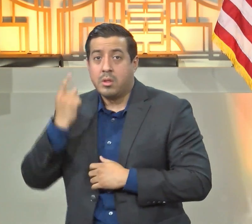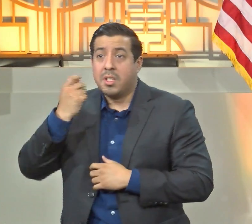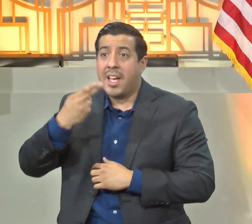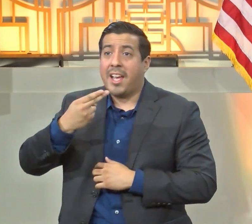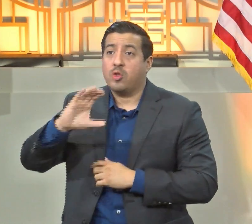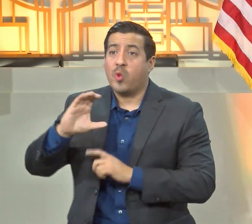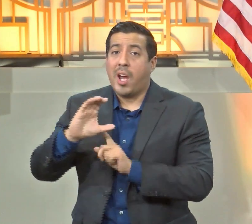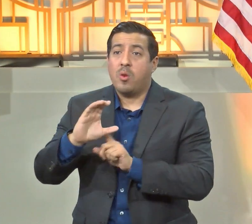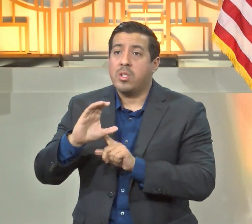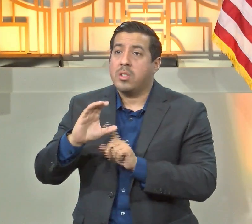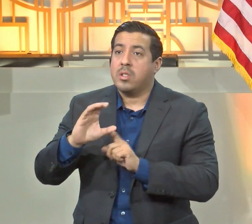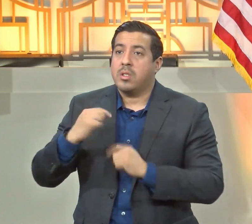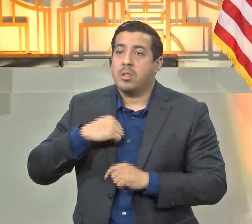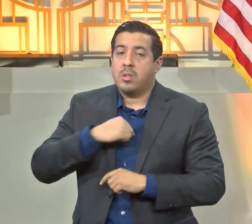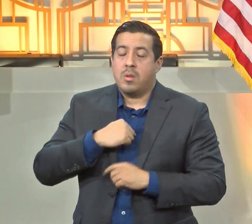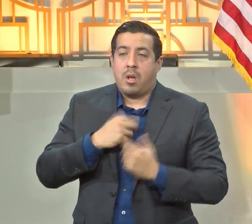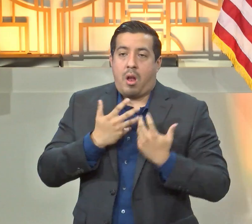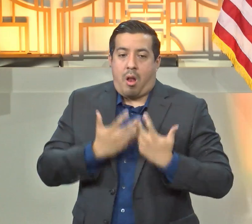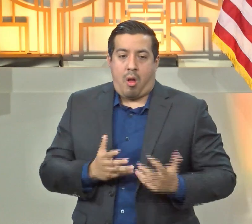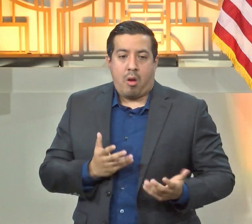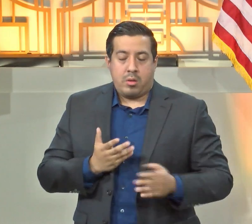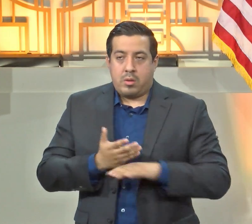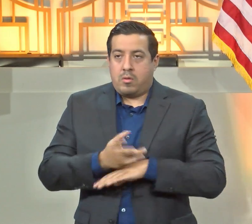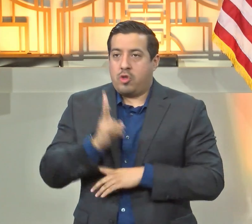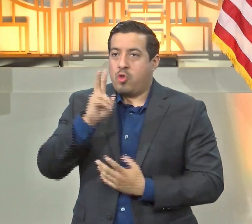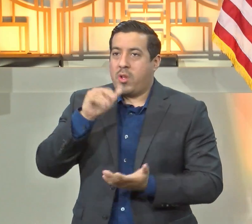County, we've lost